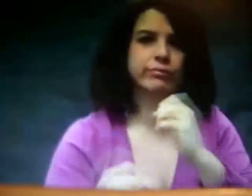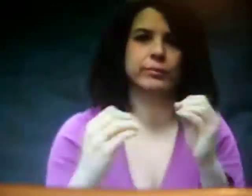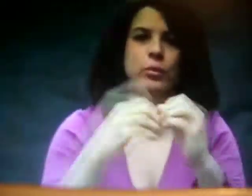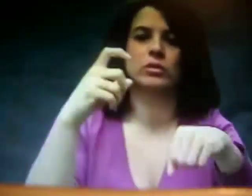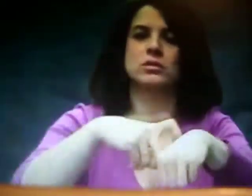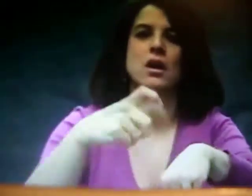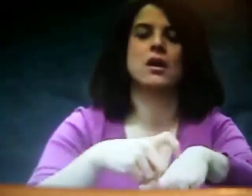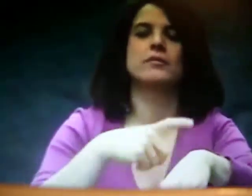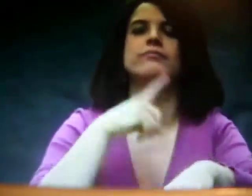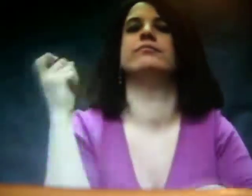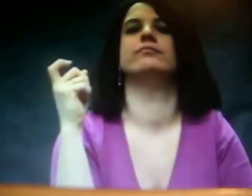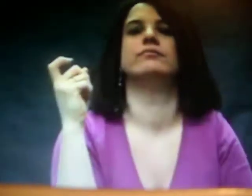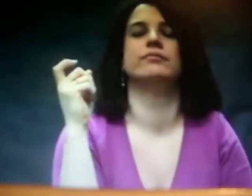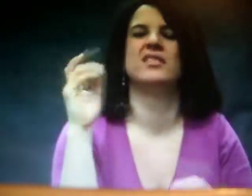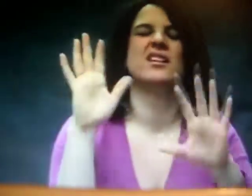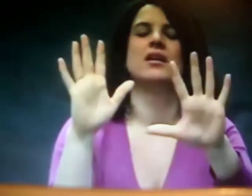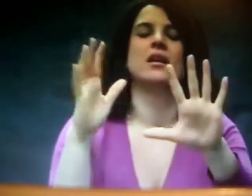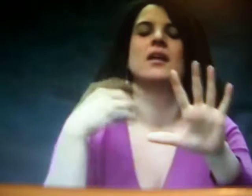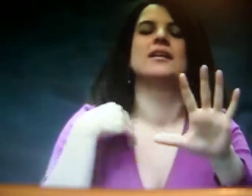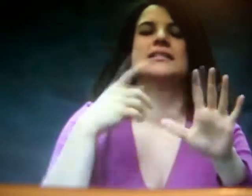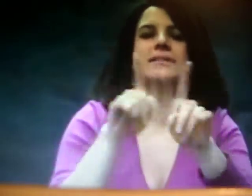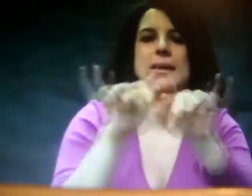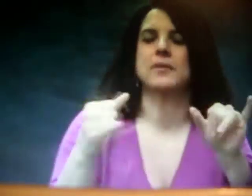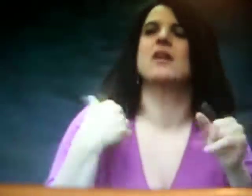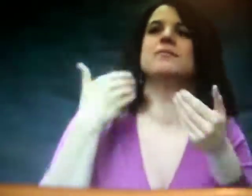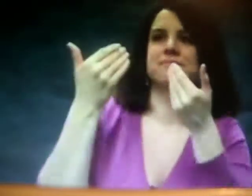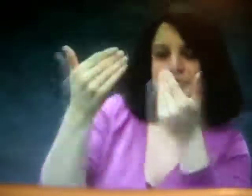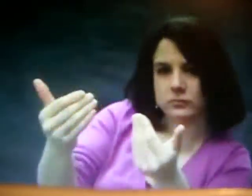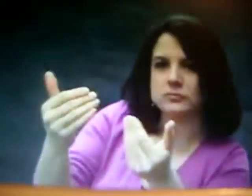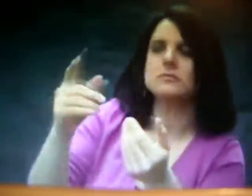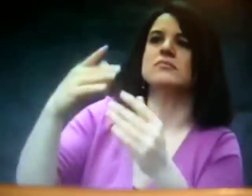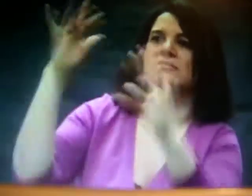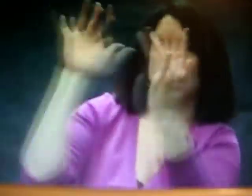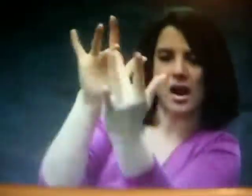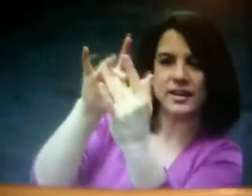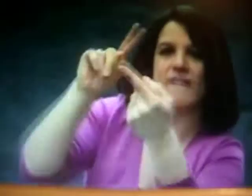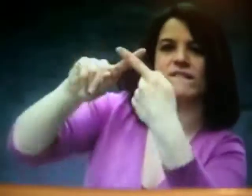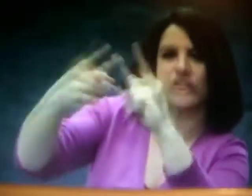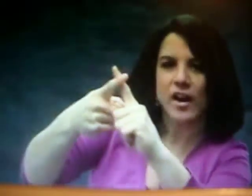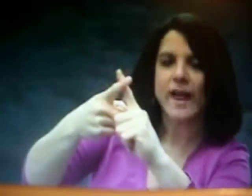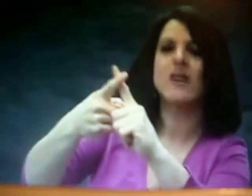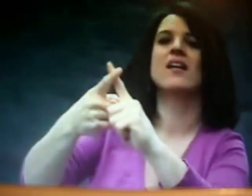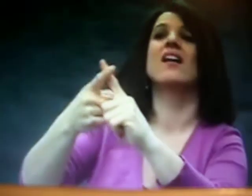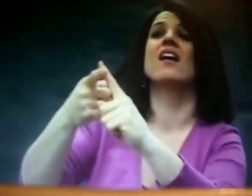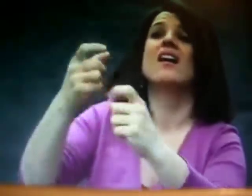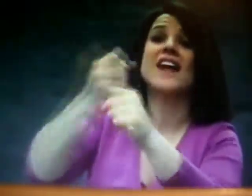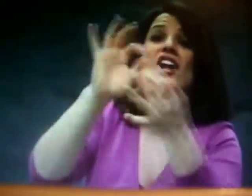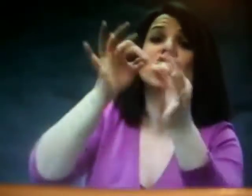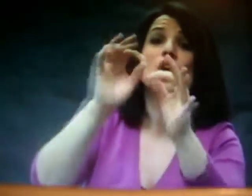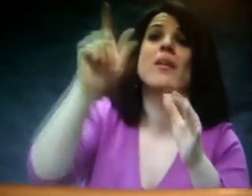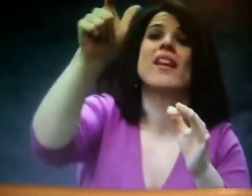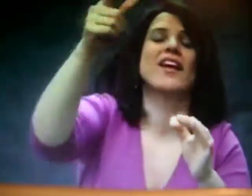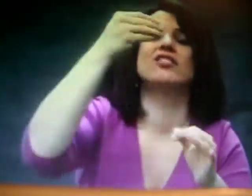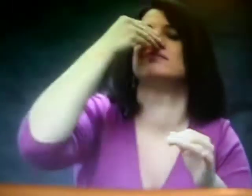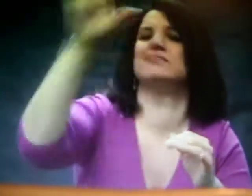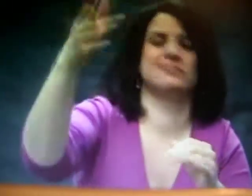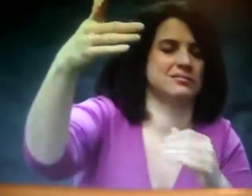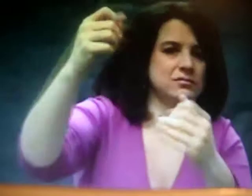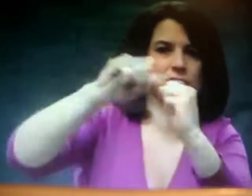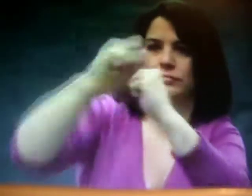So without an interpreter, it made time even longer. So I was trying to contact my friends